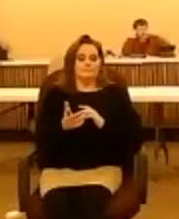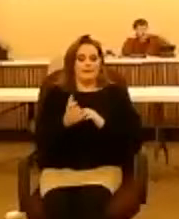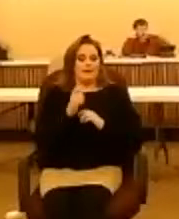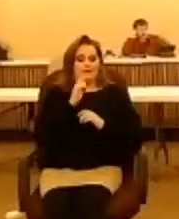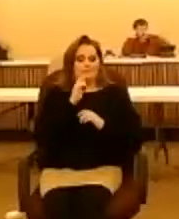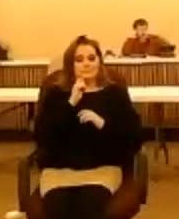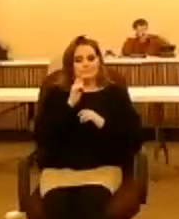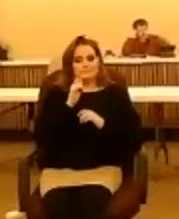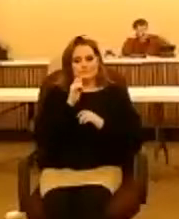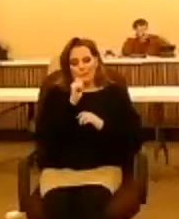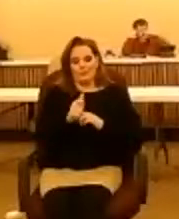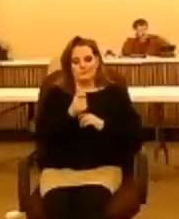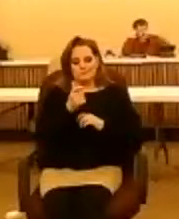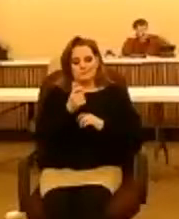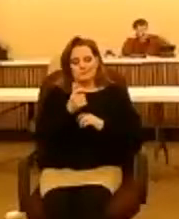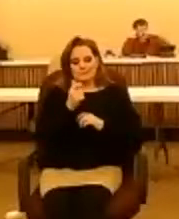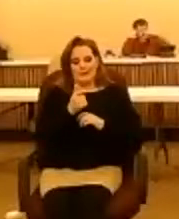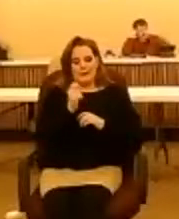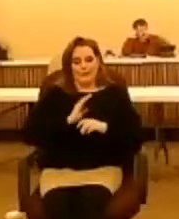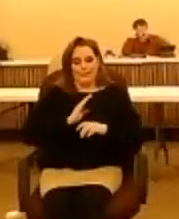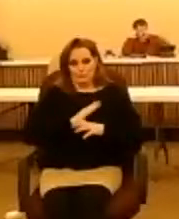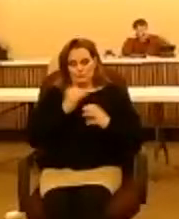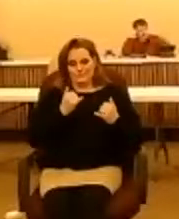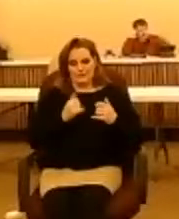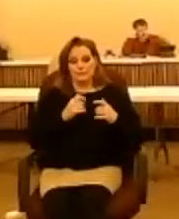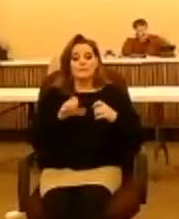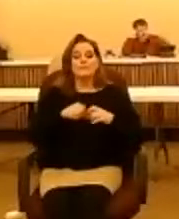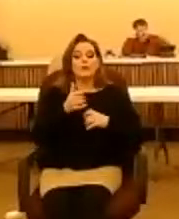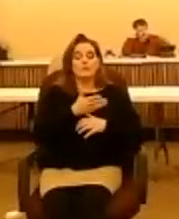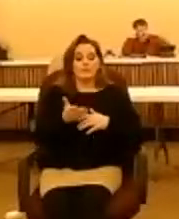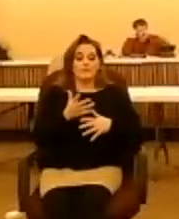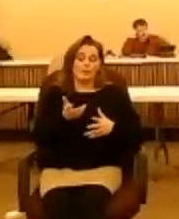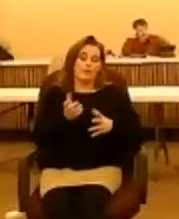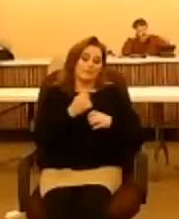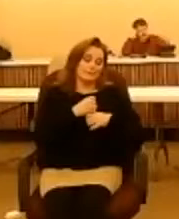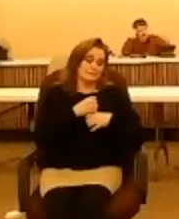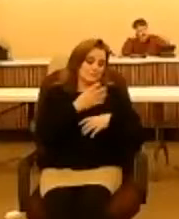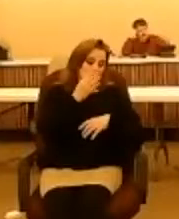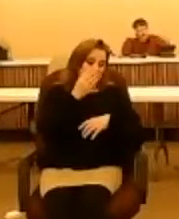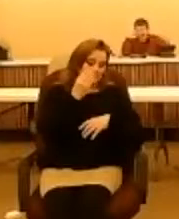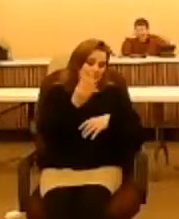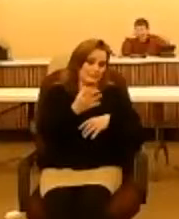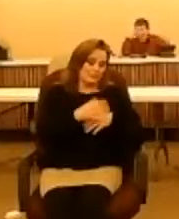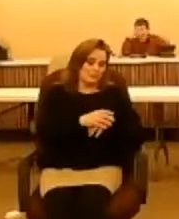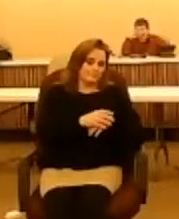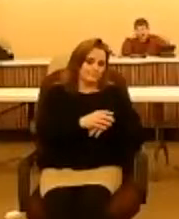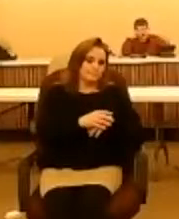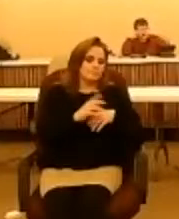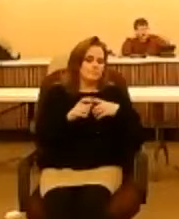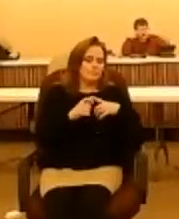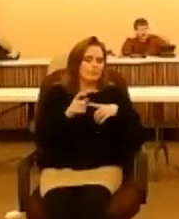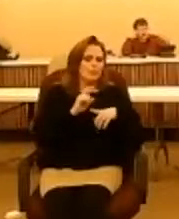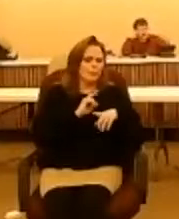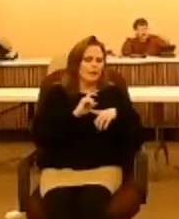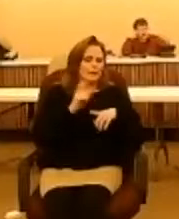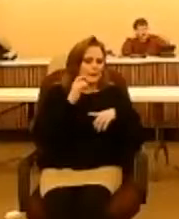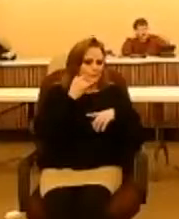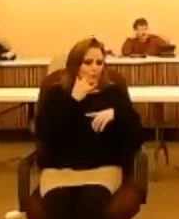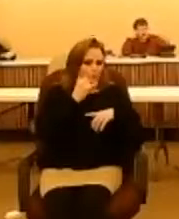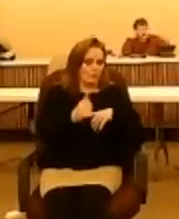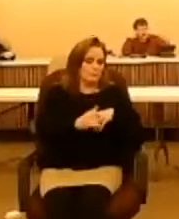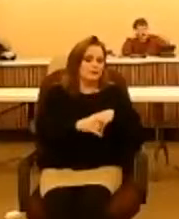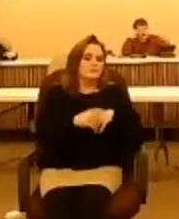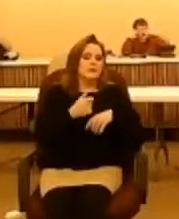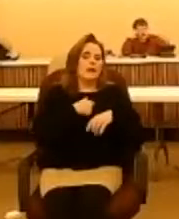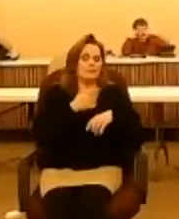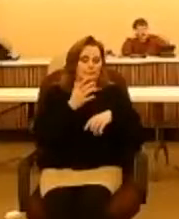board. The other thing they wanted me to make note when I call those individuals, and I will still intend to call